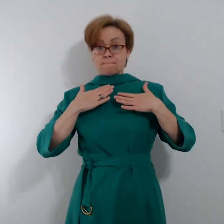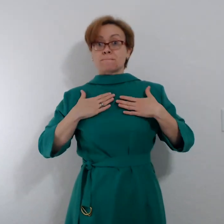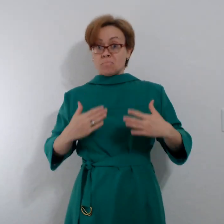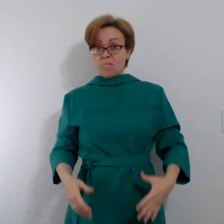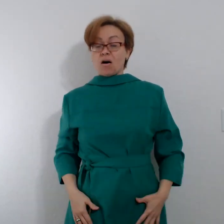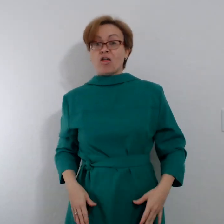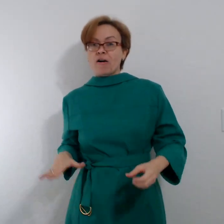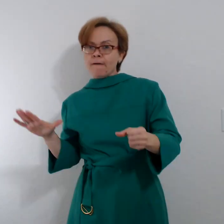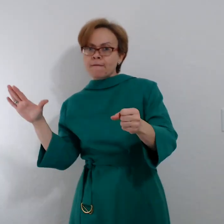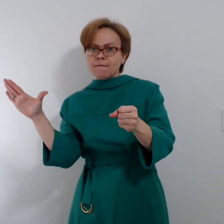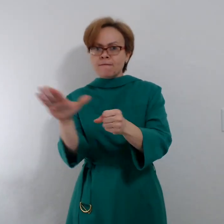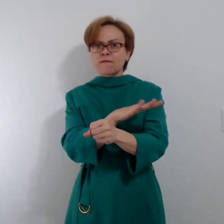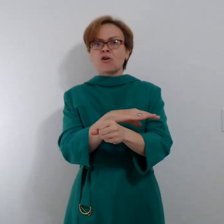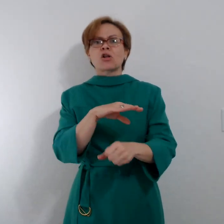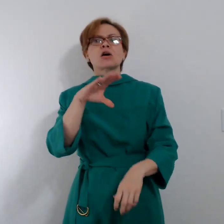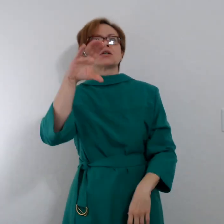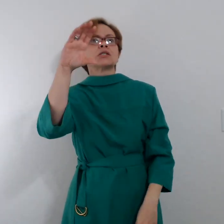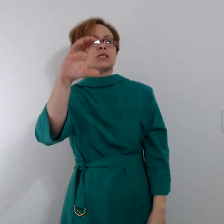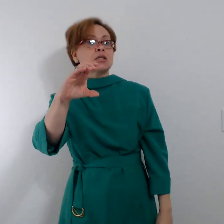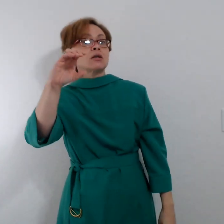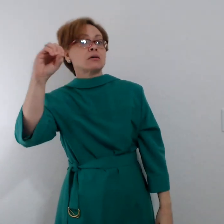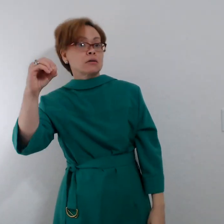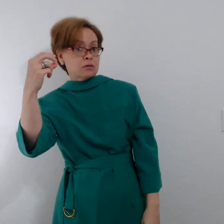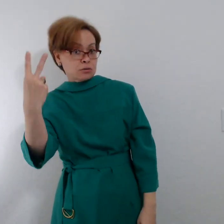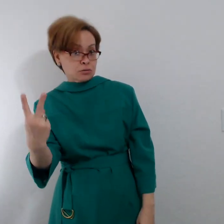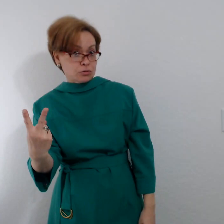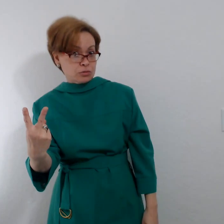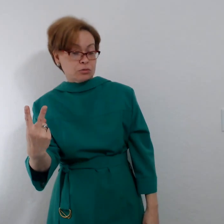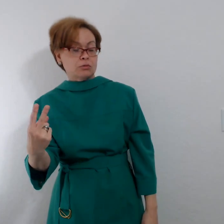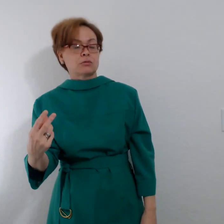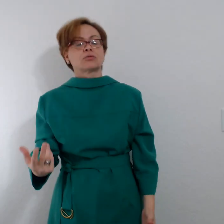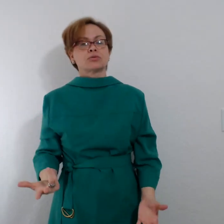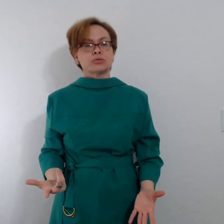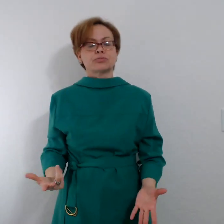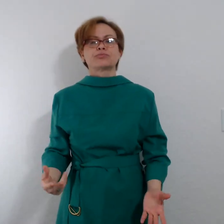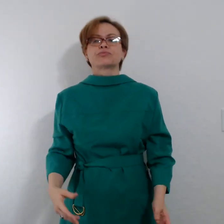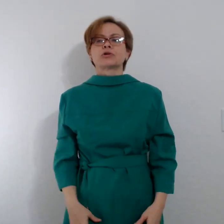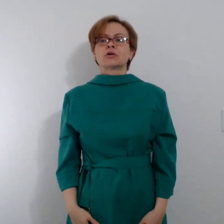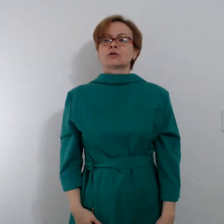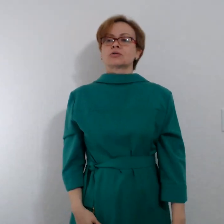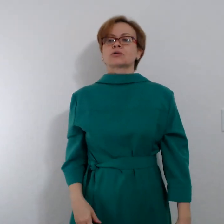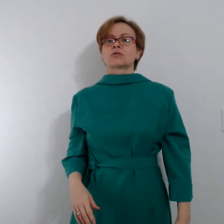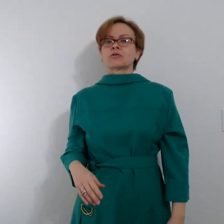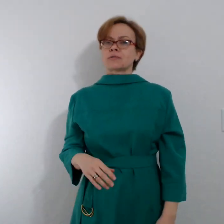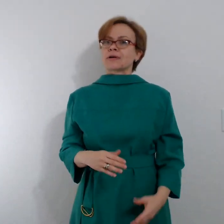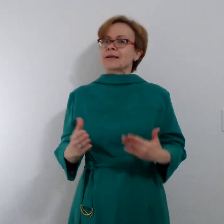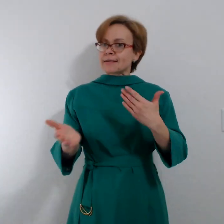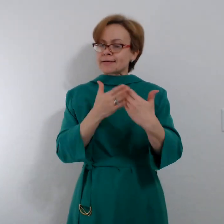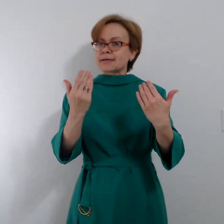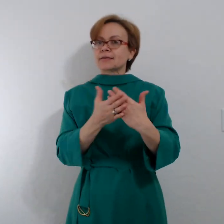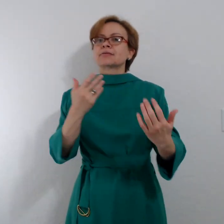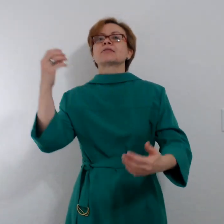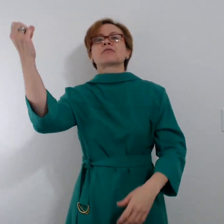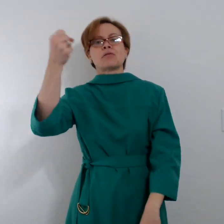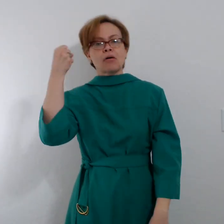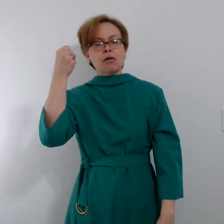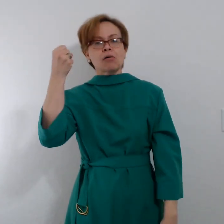when you hold your breath, it's infinitely easier. Then I learned that you have to take a huge breath,